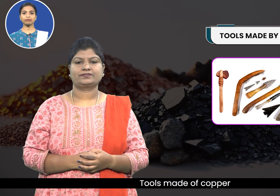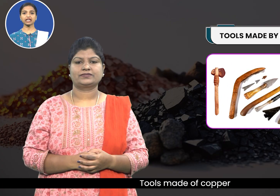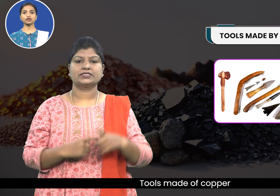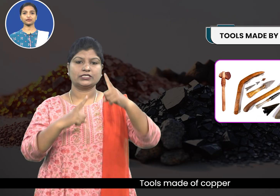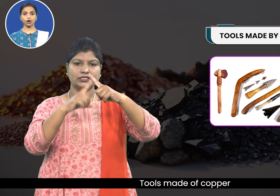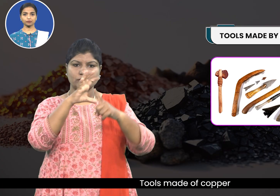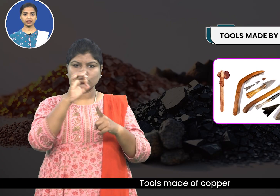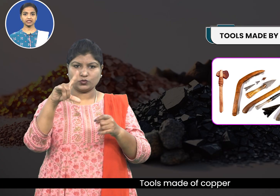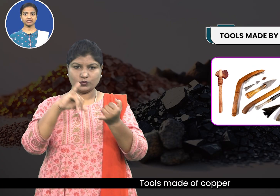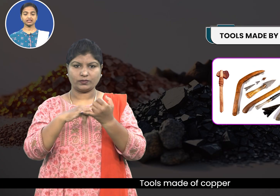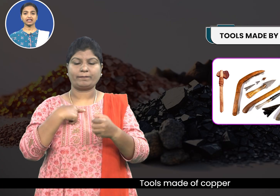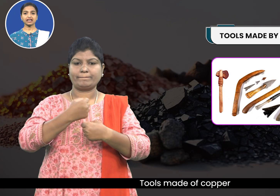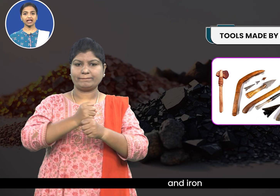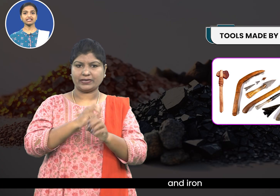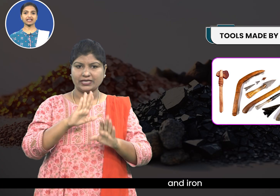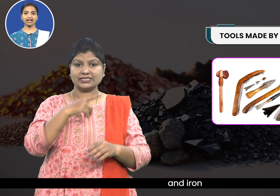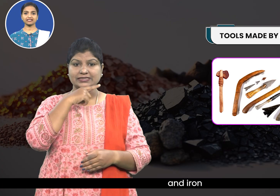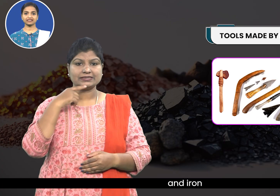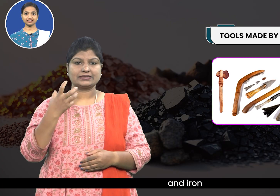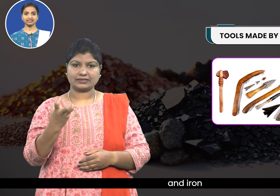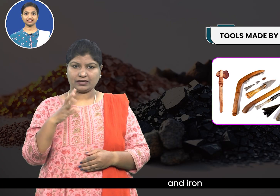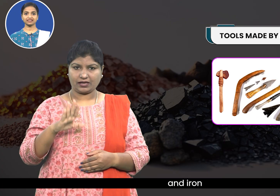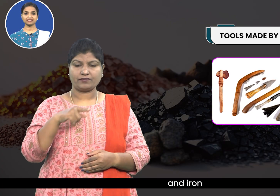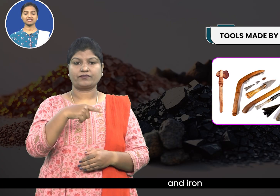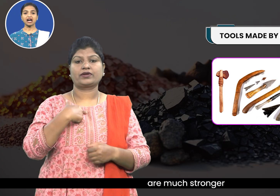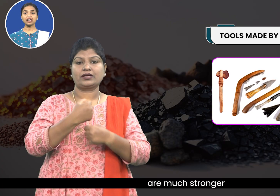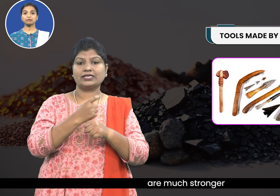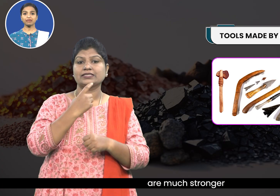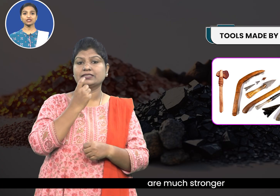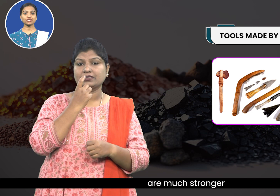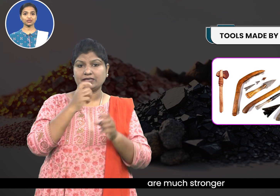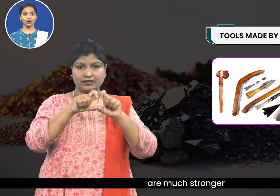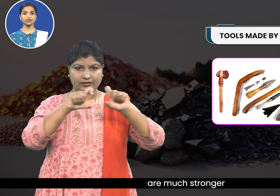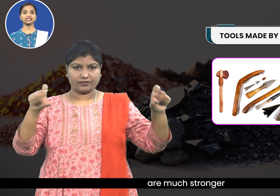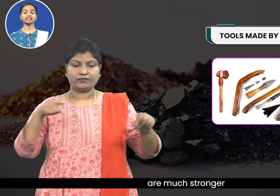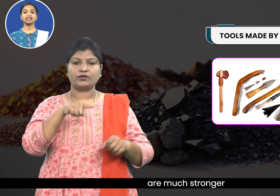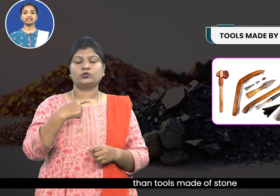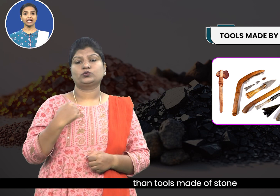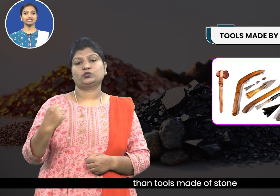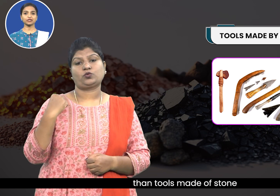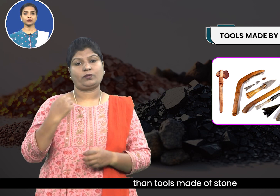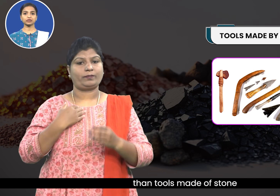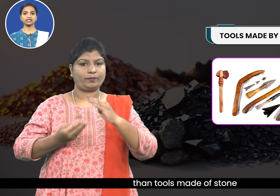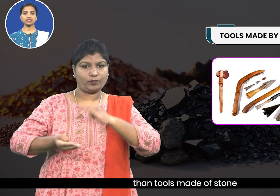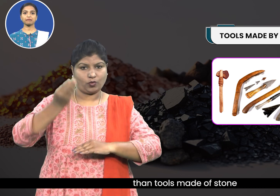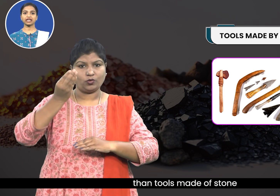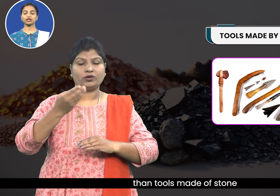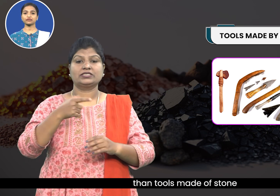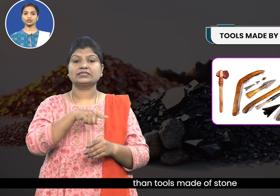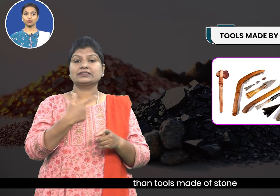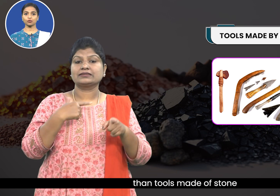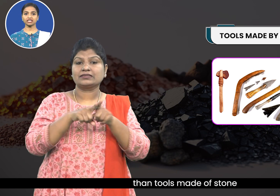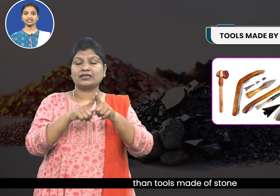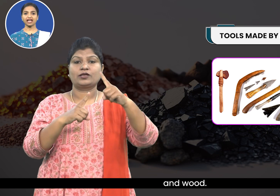Tools made of copper and iron are much stronger than tools made